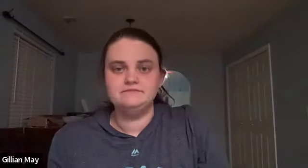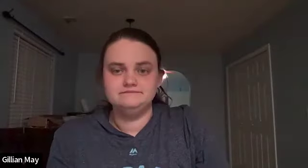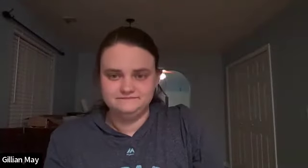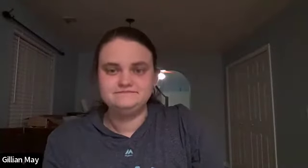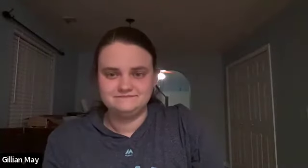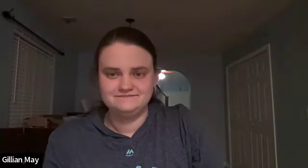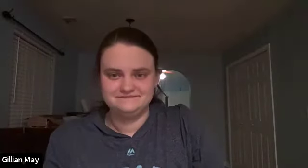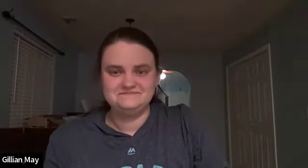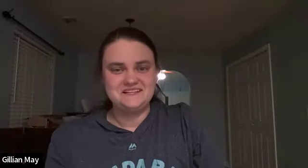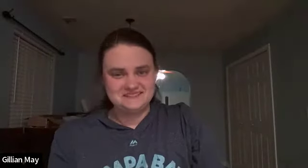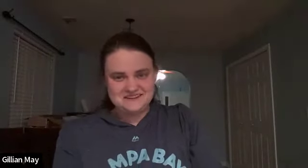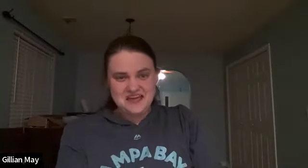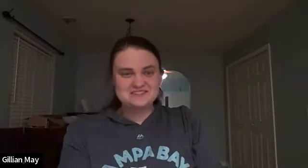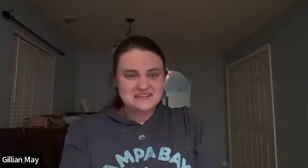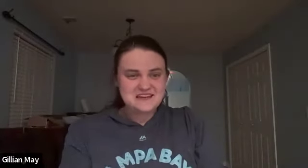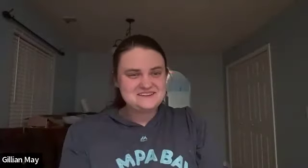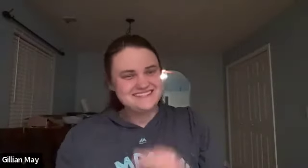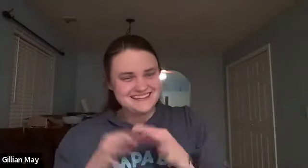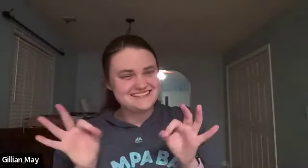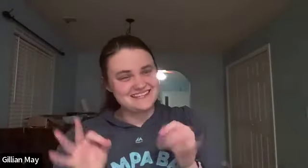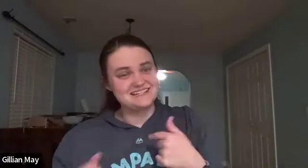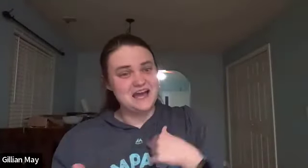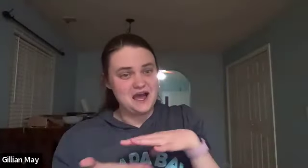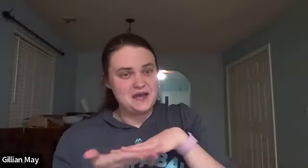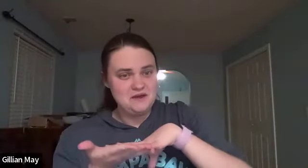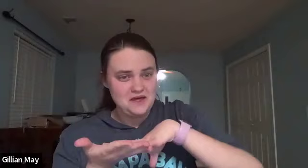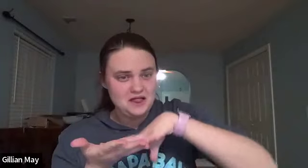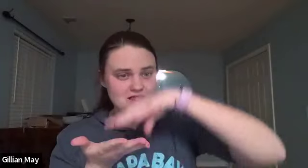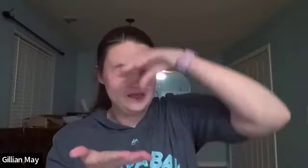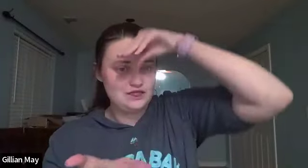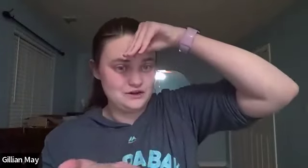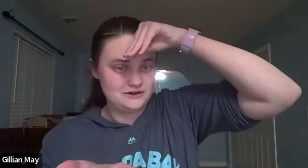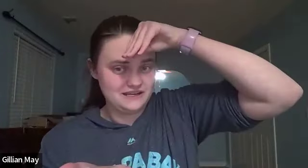Mm-hmm. So yeah, so that's how you say the sentence. I'm learning